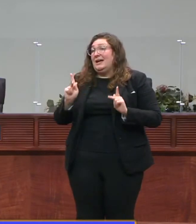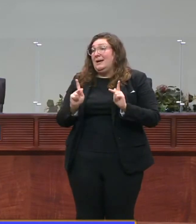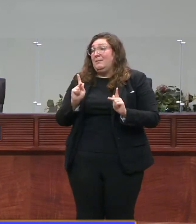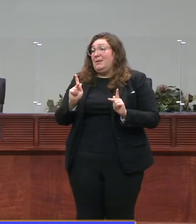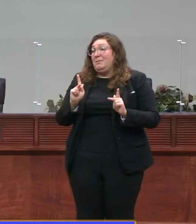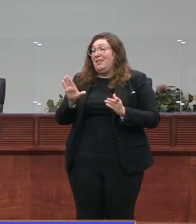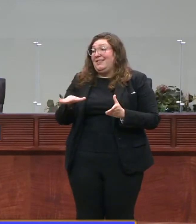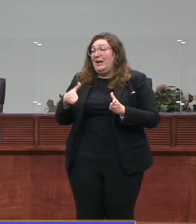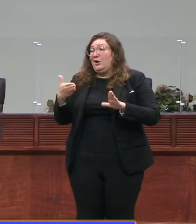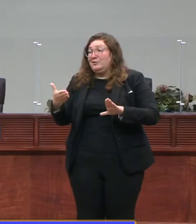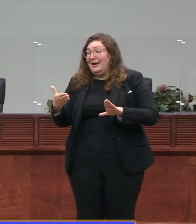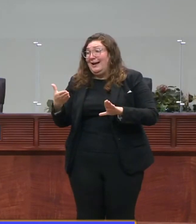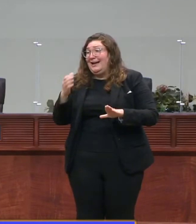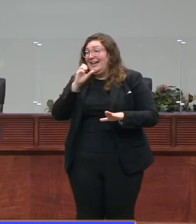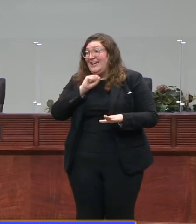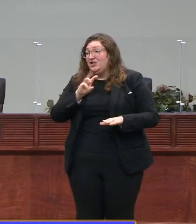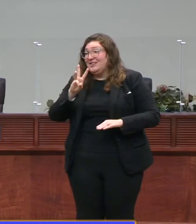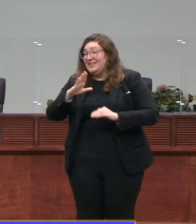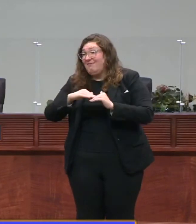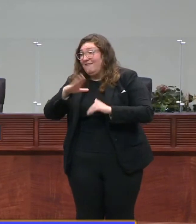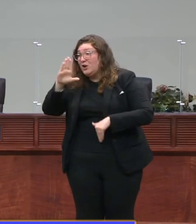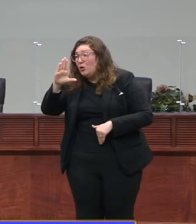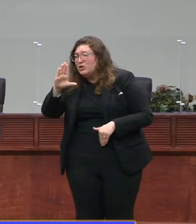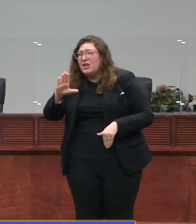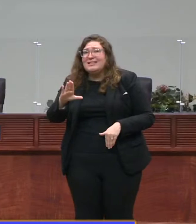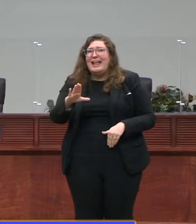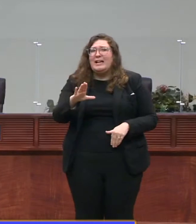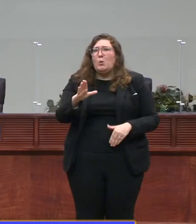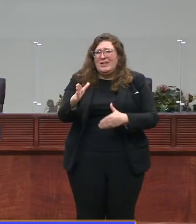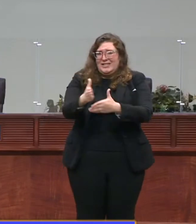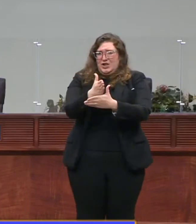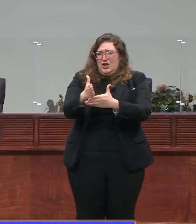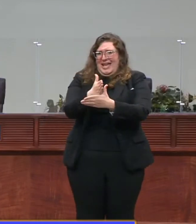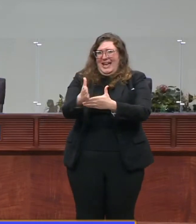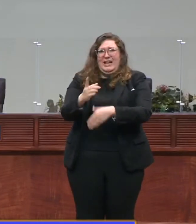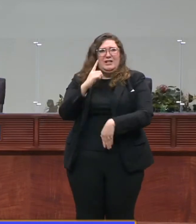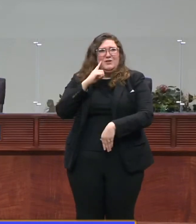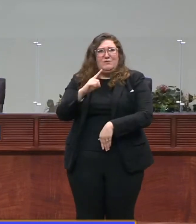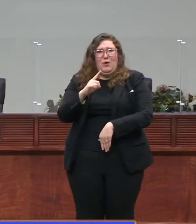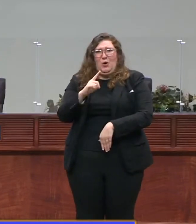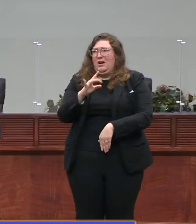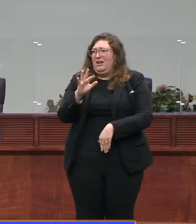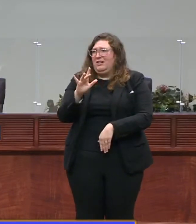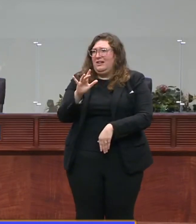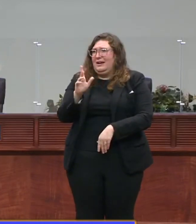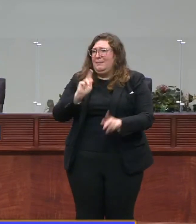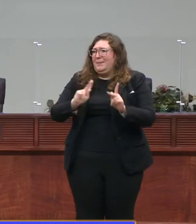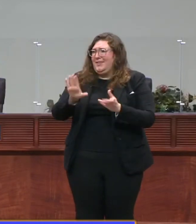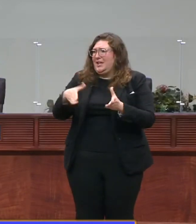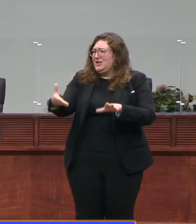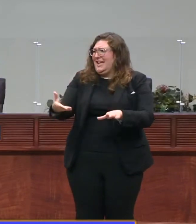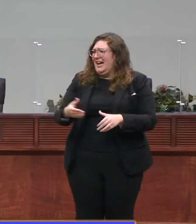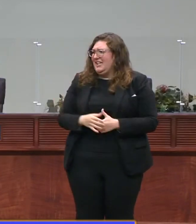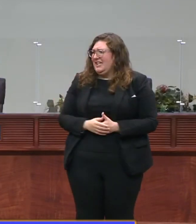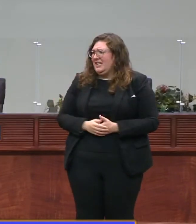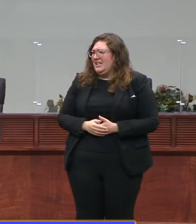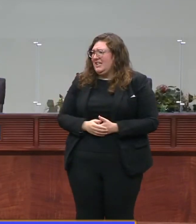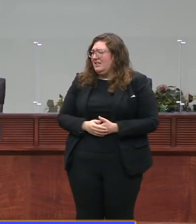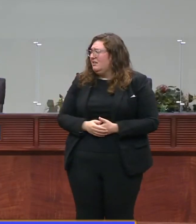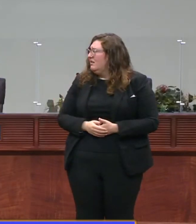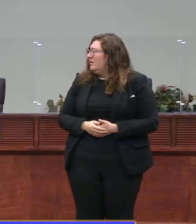age, like 60, like I'm almost there, like 60 and over, or are the average age